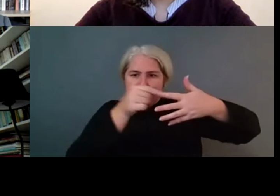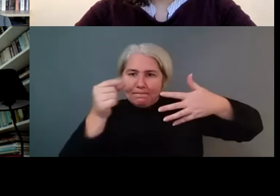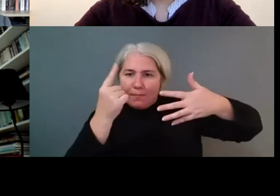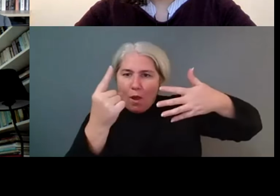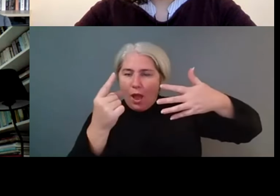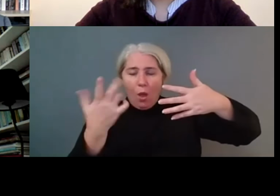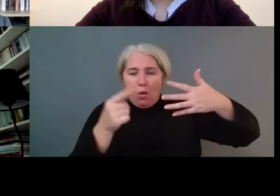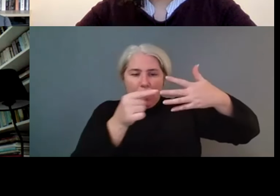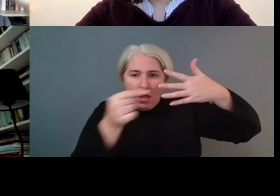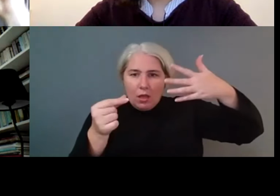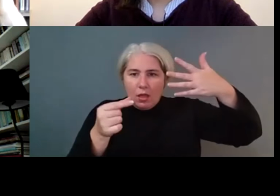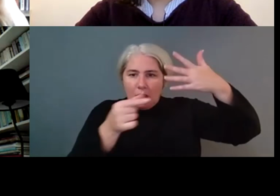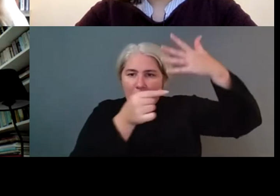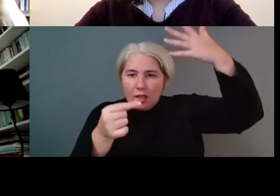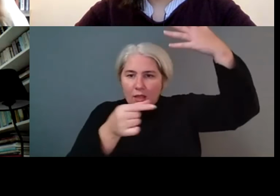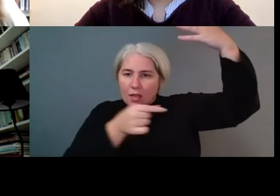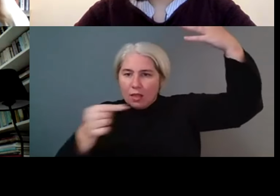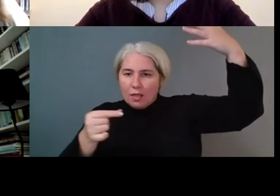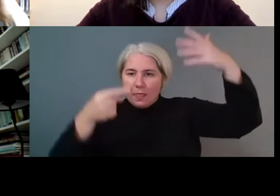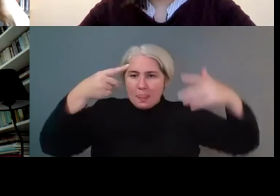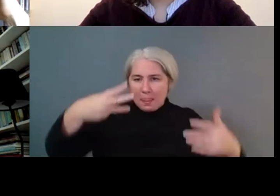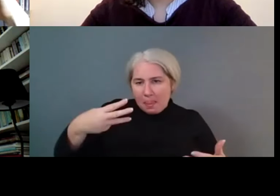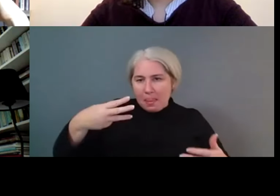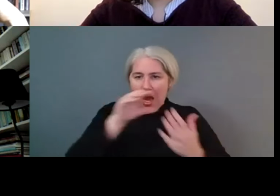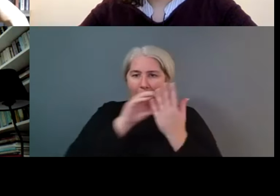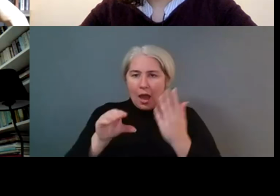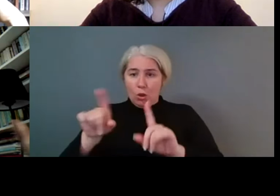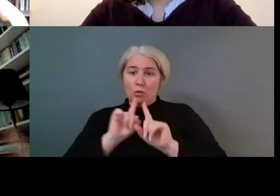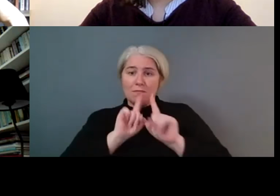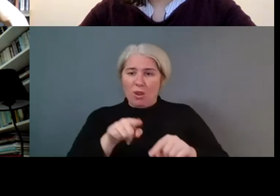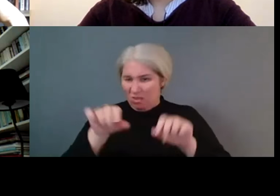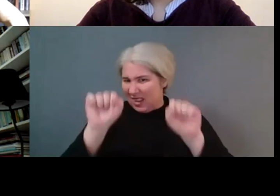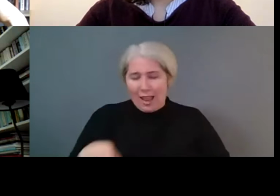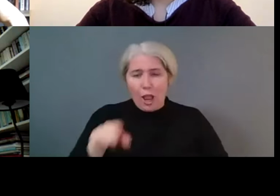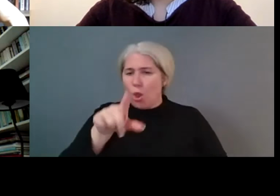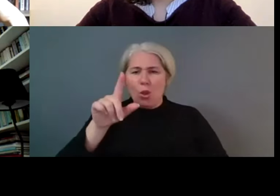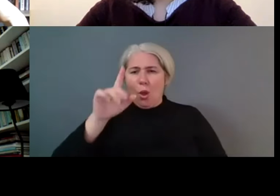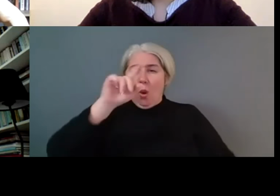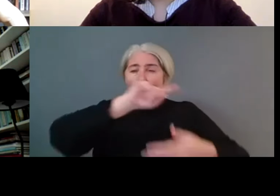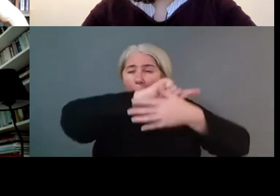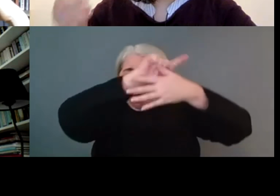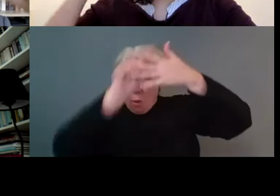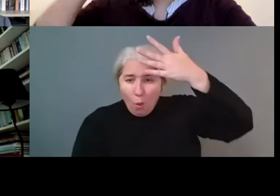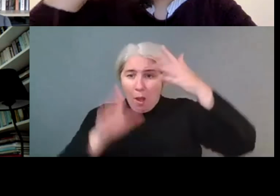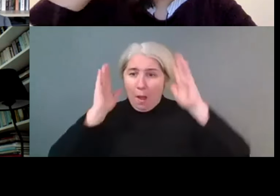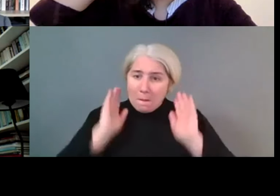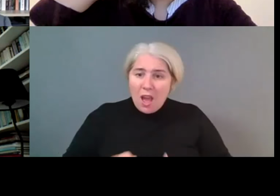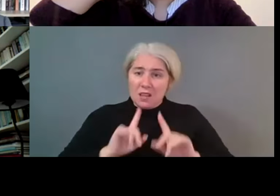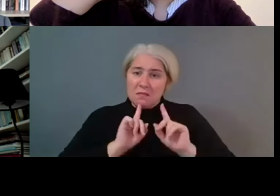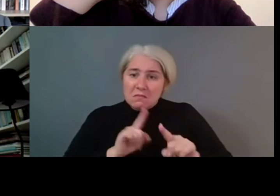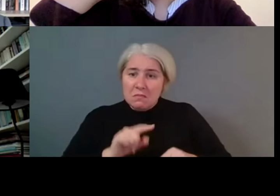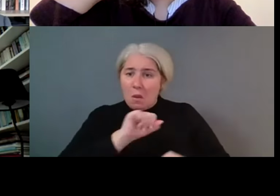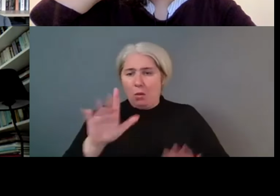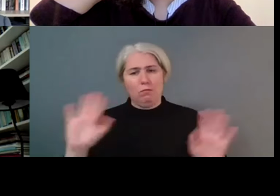deep inside with the testimonies. So that is true that it's not necessary to cover all articles. That's true. Thank you. Yes, I can give